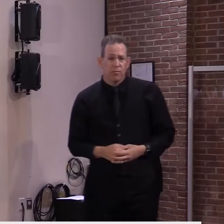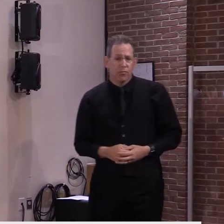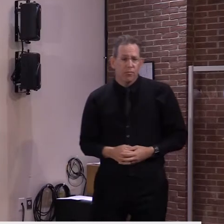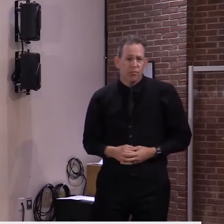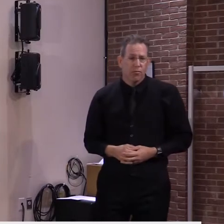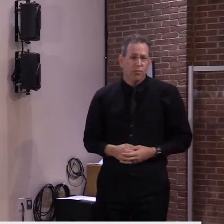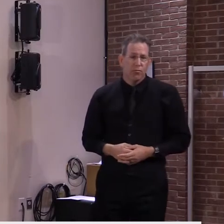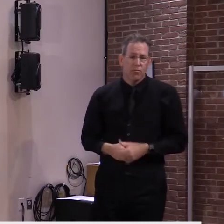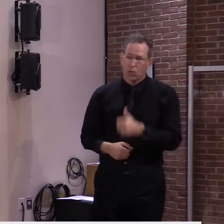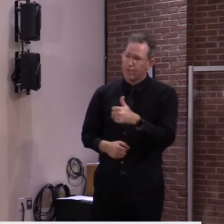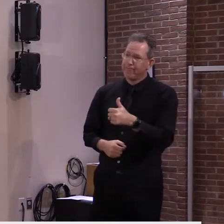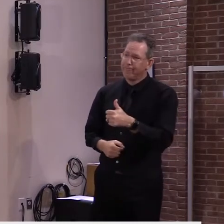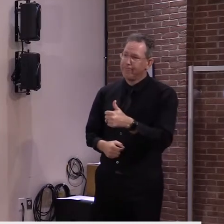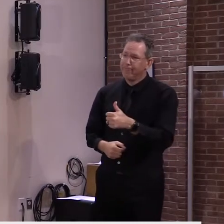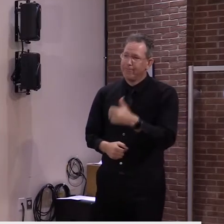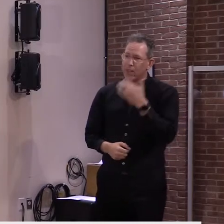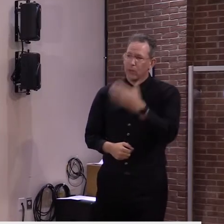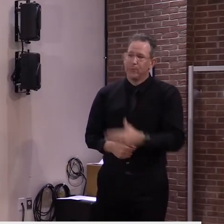Thank you.